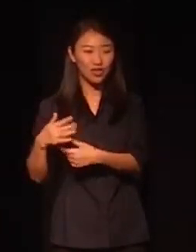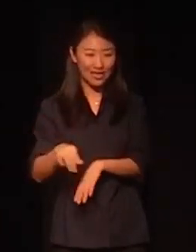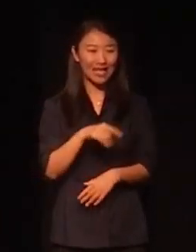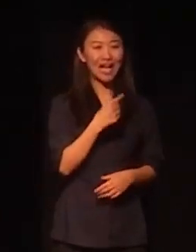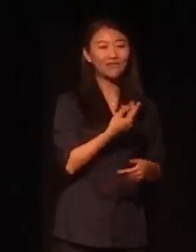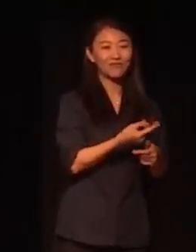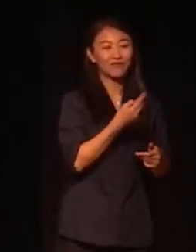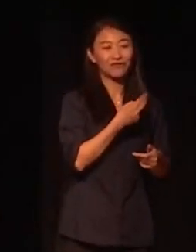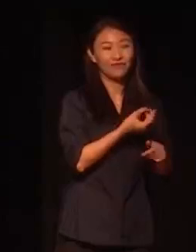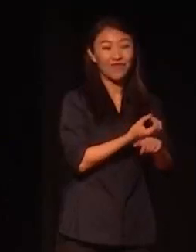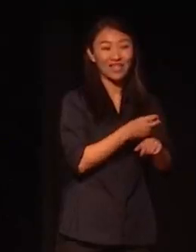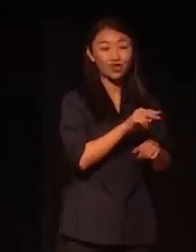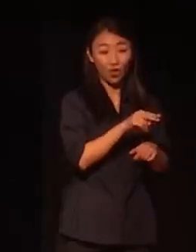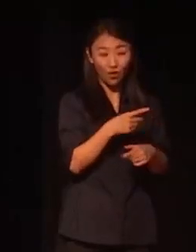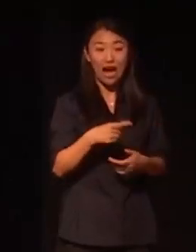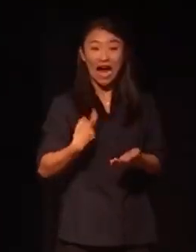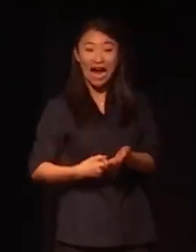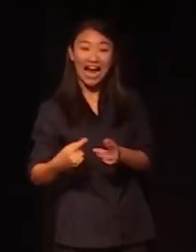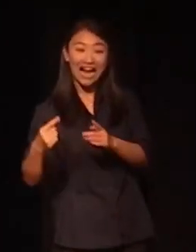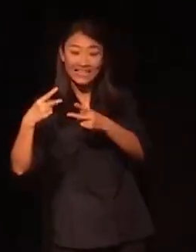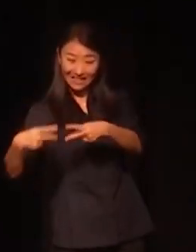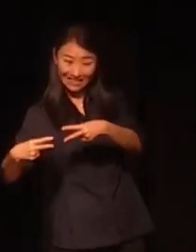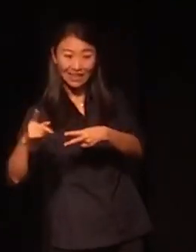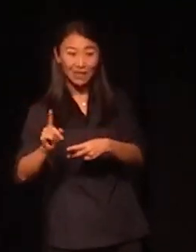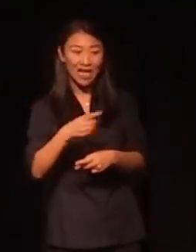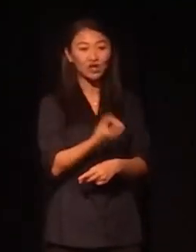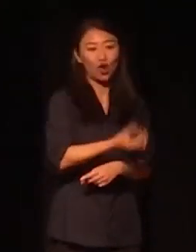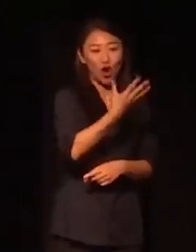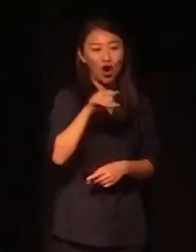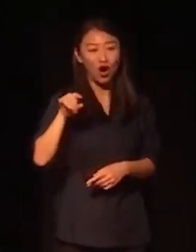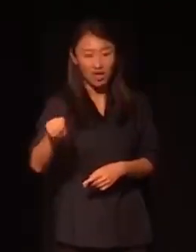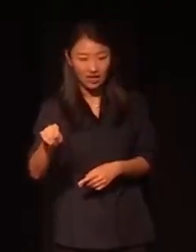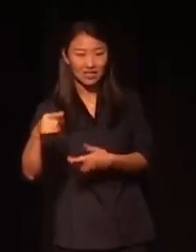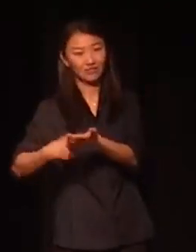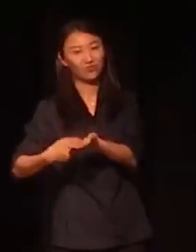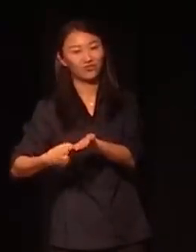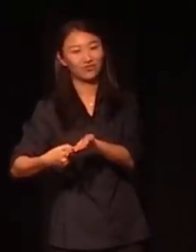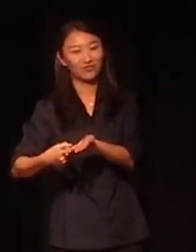actually shrimp with green vegetable. And then we also